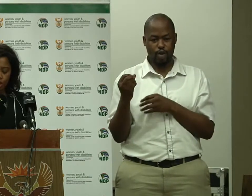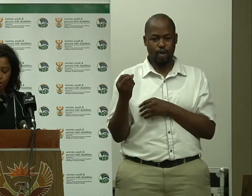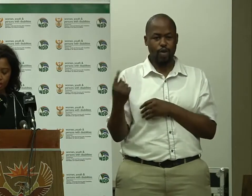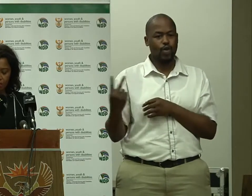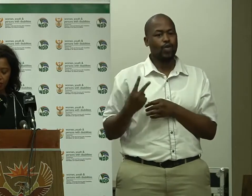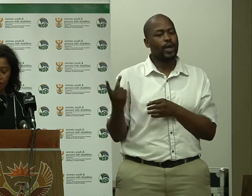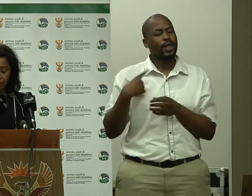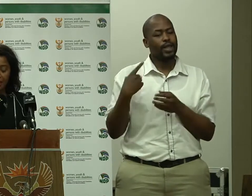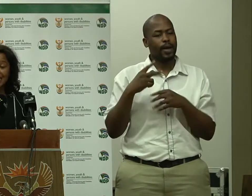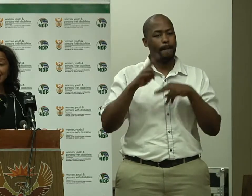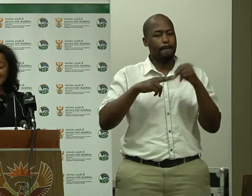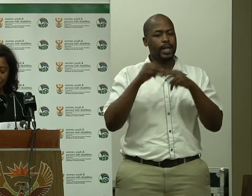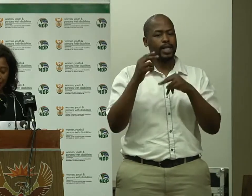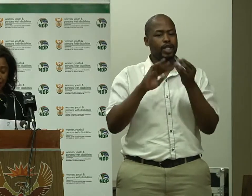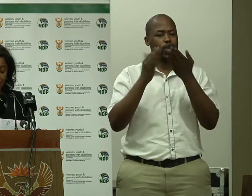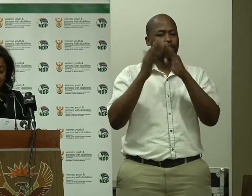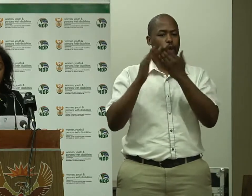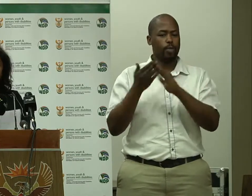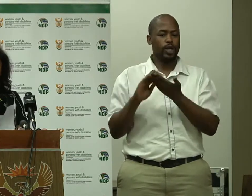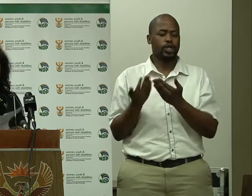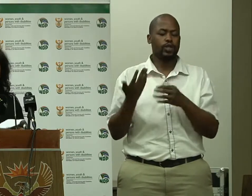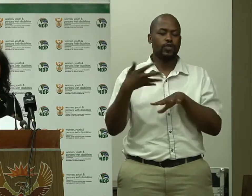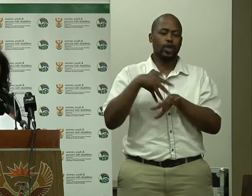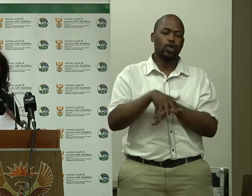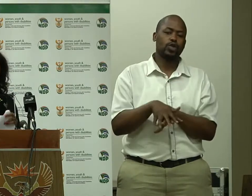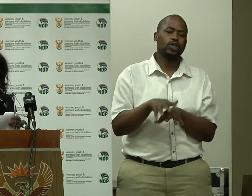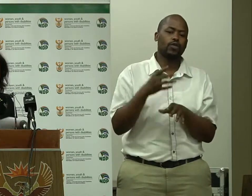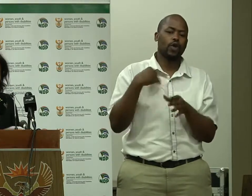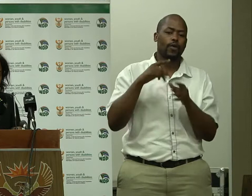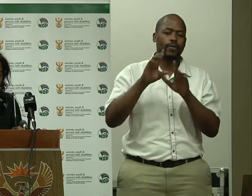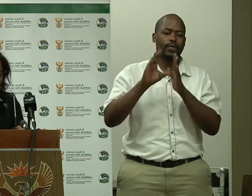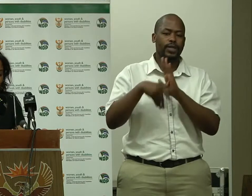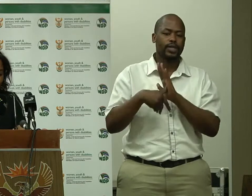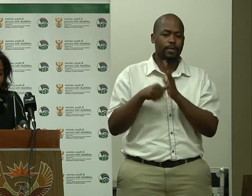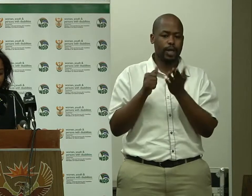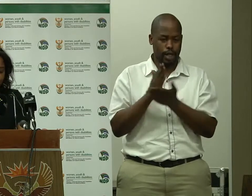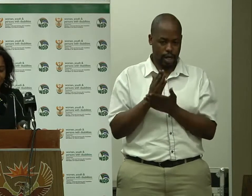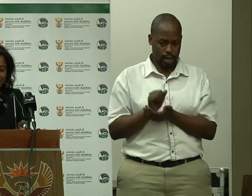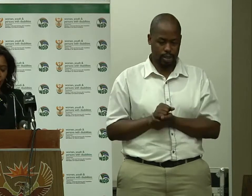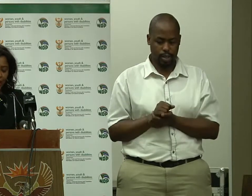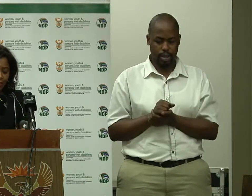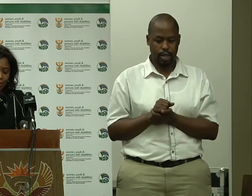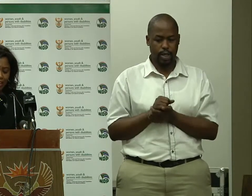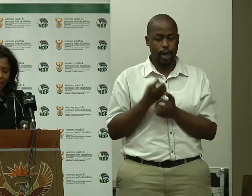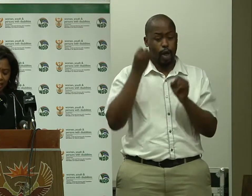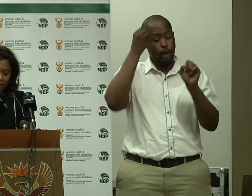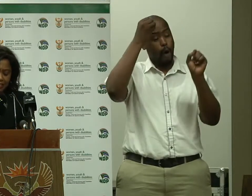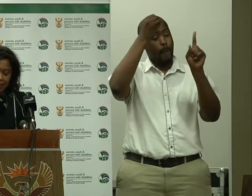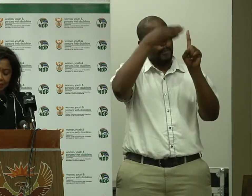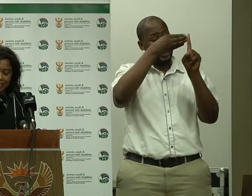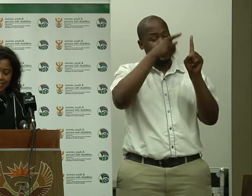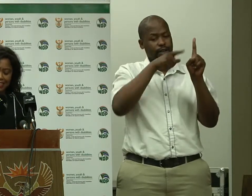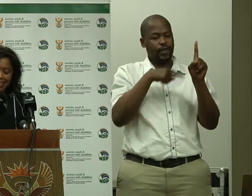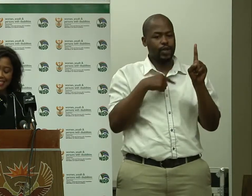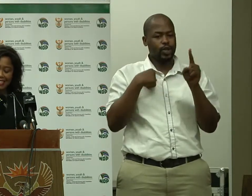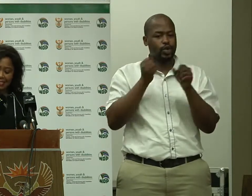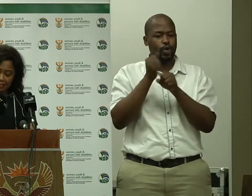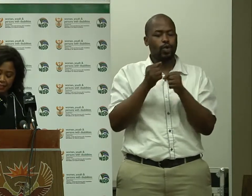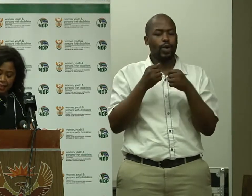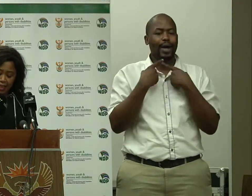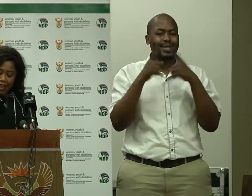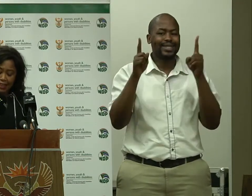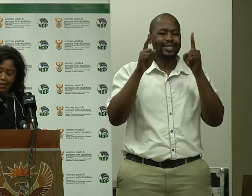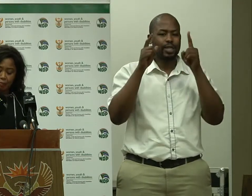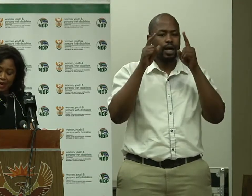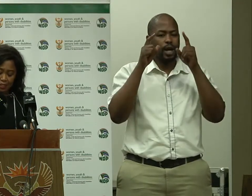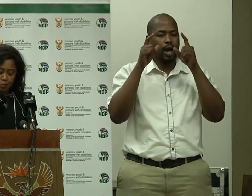communities inclusive of disability rights. The objective for the launch is to raise awareness to the range of disabilities that